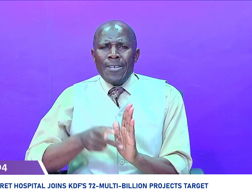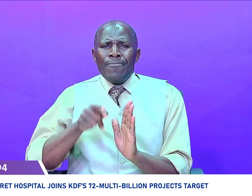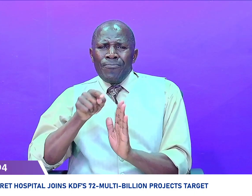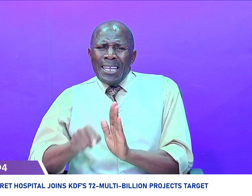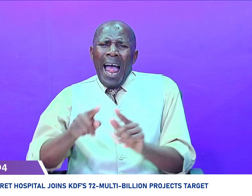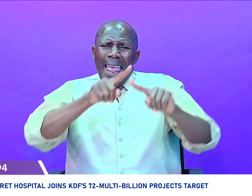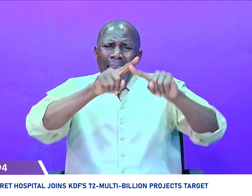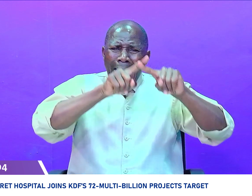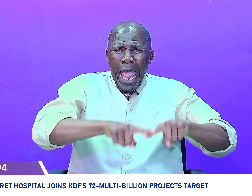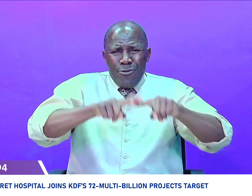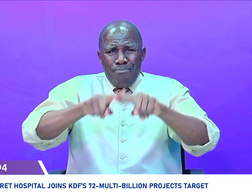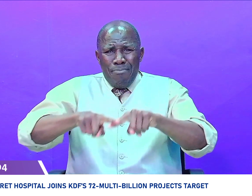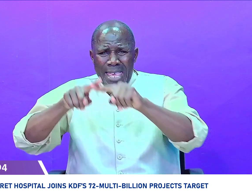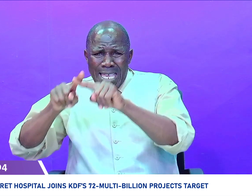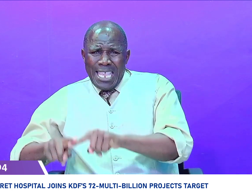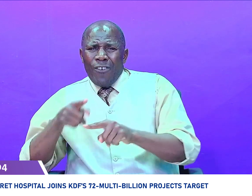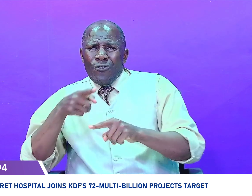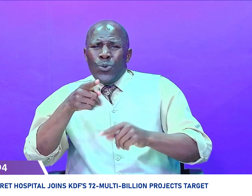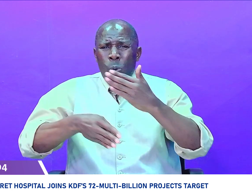and consistent funding.